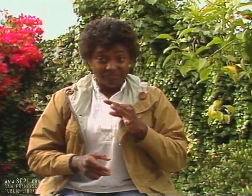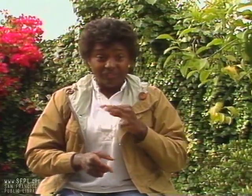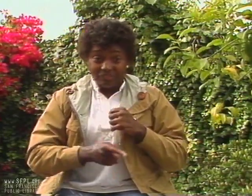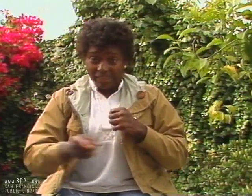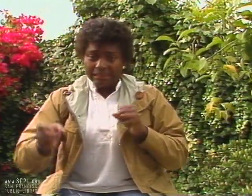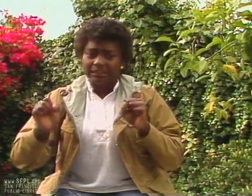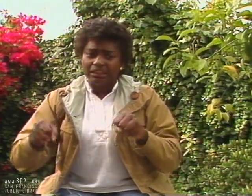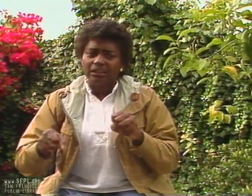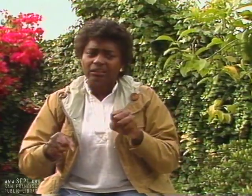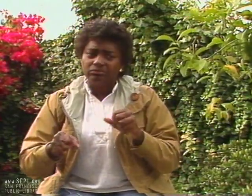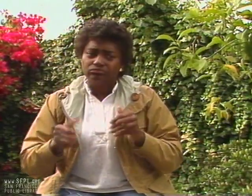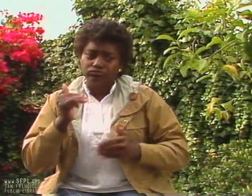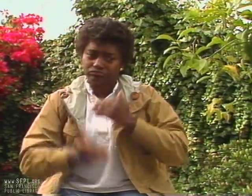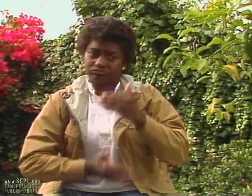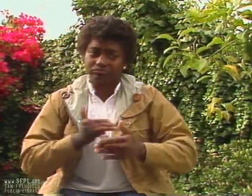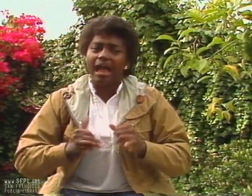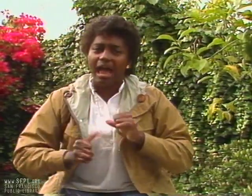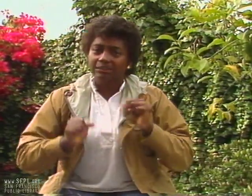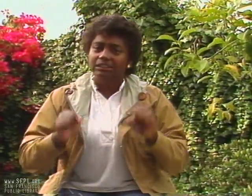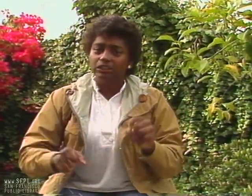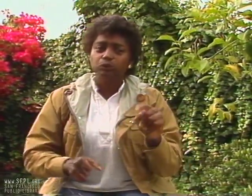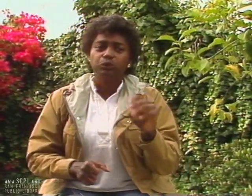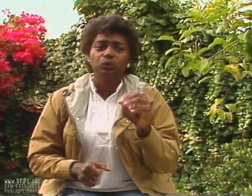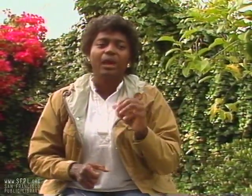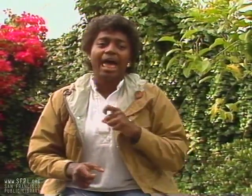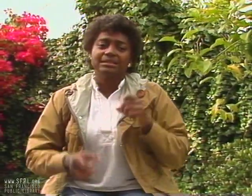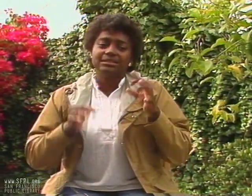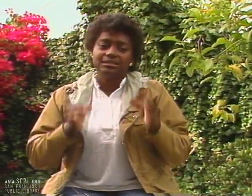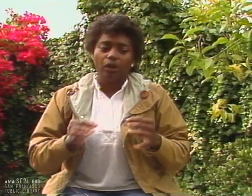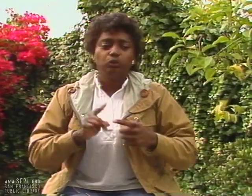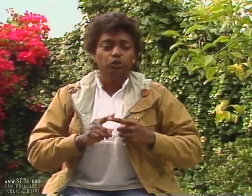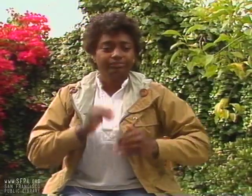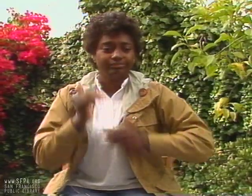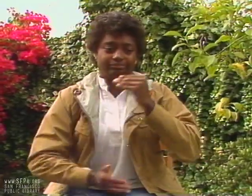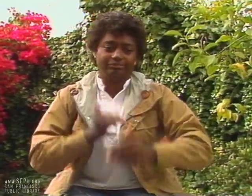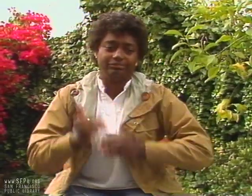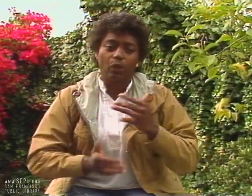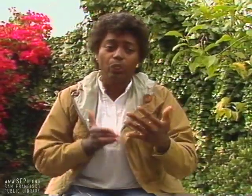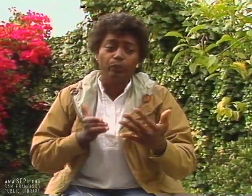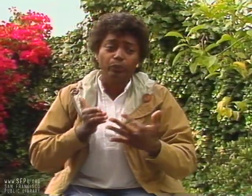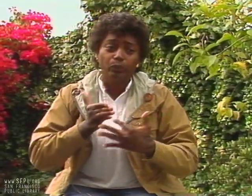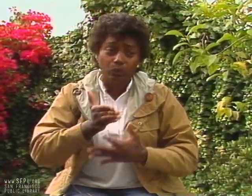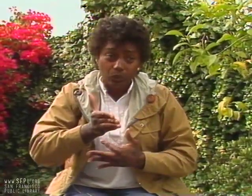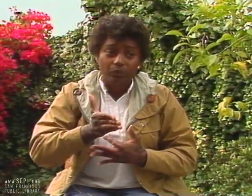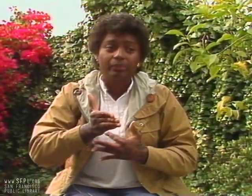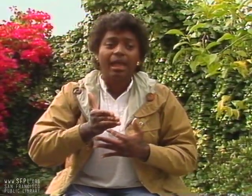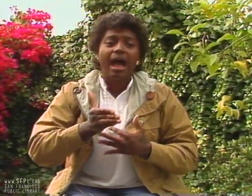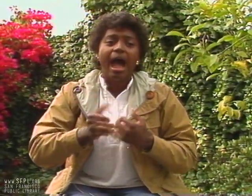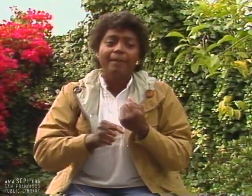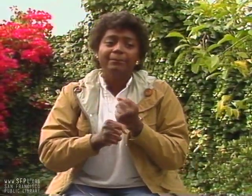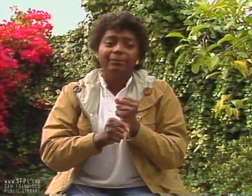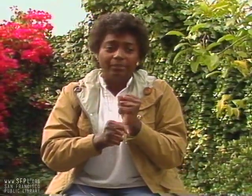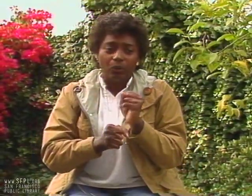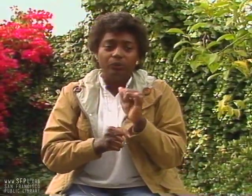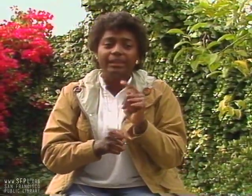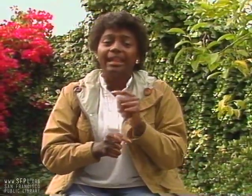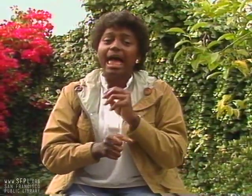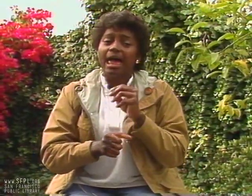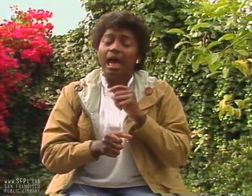can I. I was determined to get through it, and I did. You can imagine my surprise